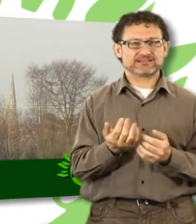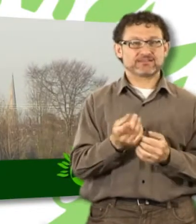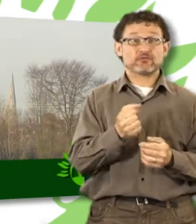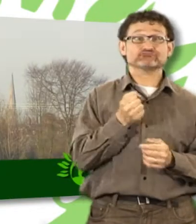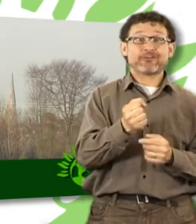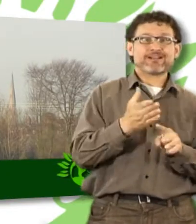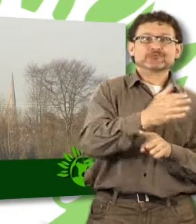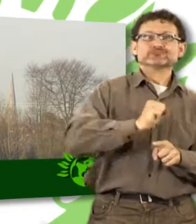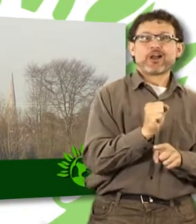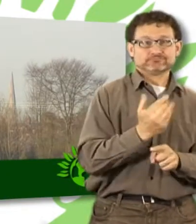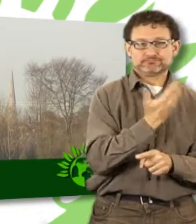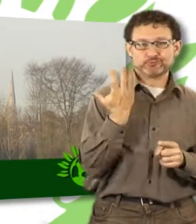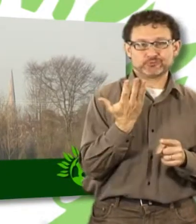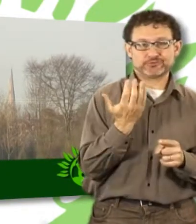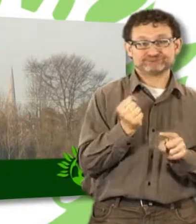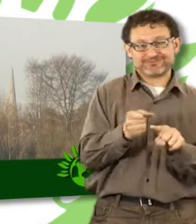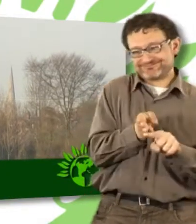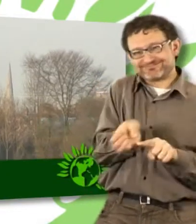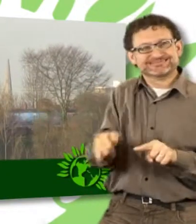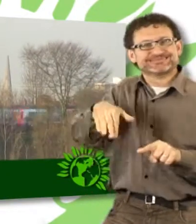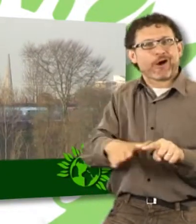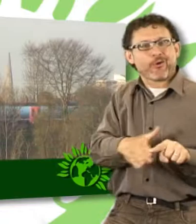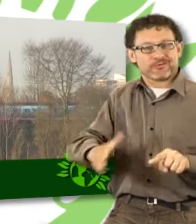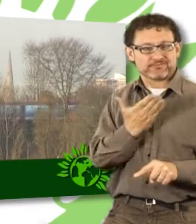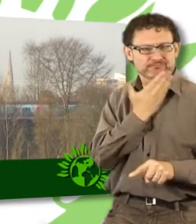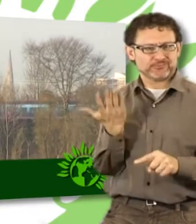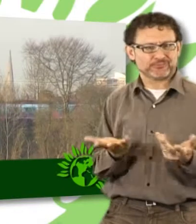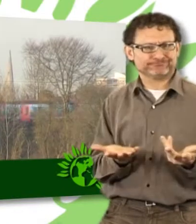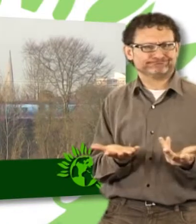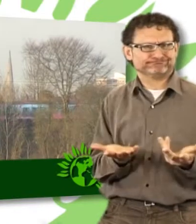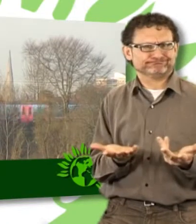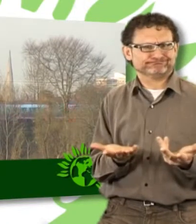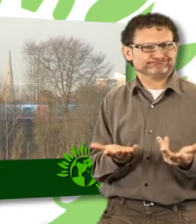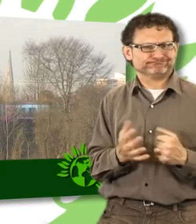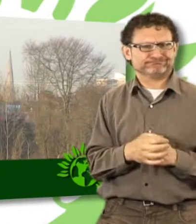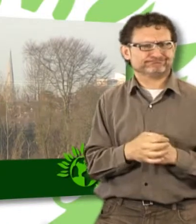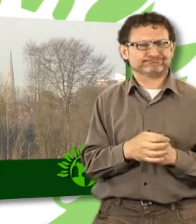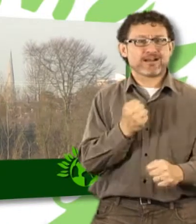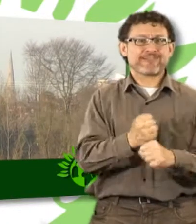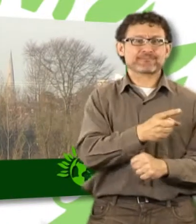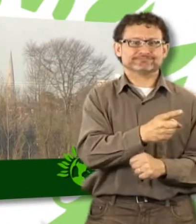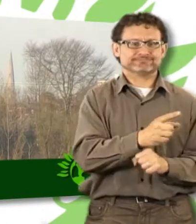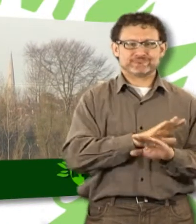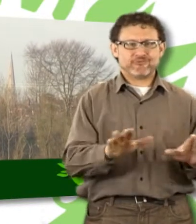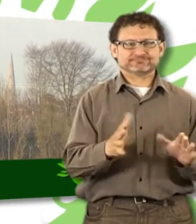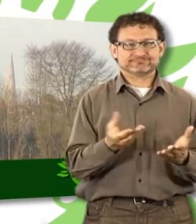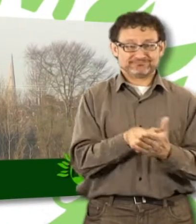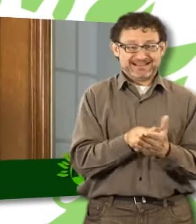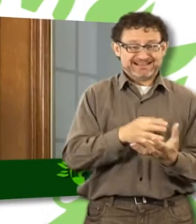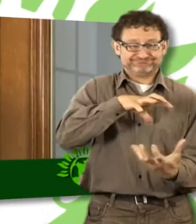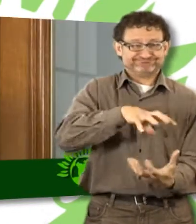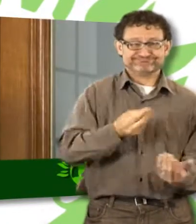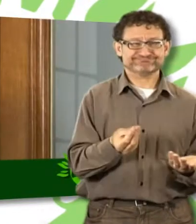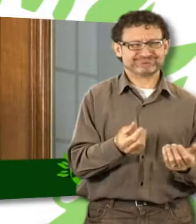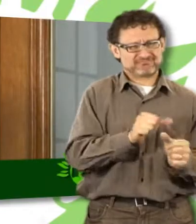Instead, this resource should be spent on better connectivity for Liverpool. Liverpool and other cities need to be better connected to each other. Liverpool used to have